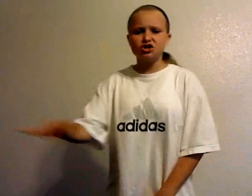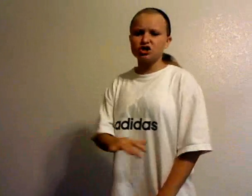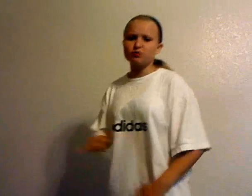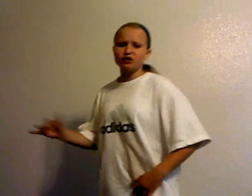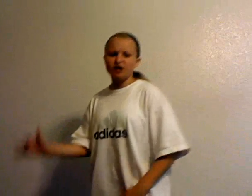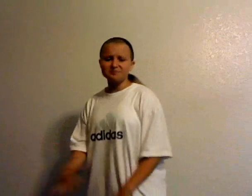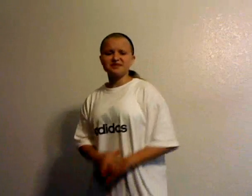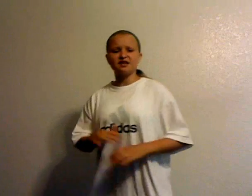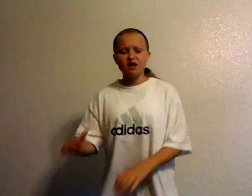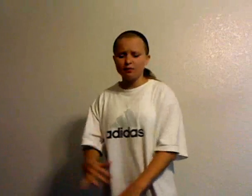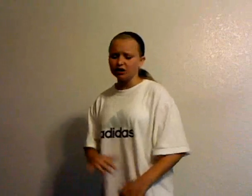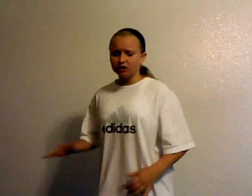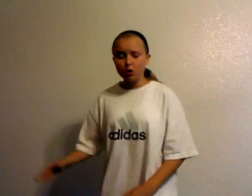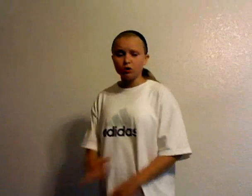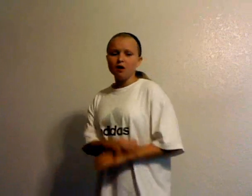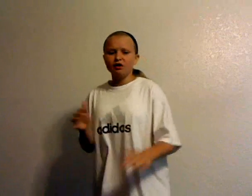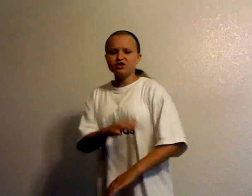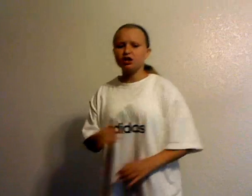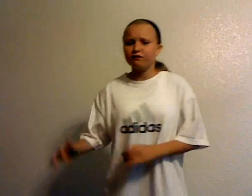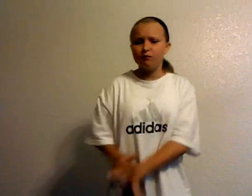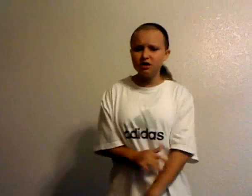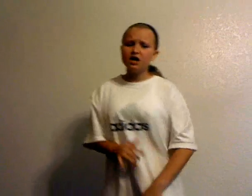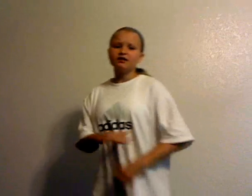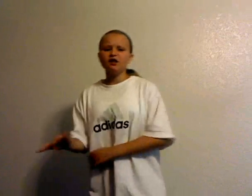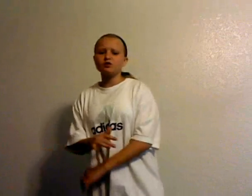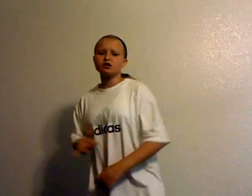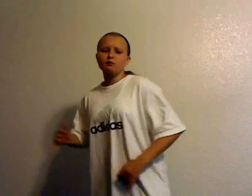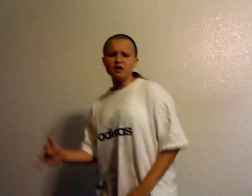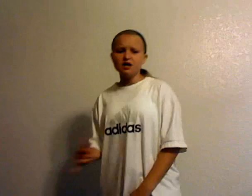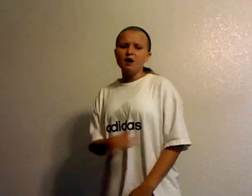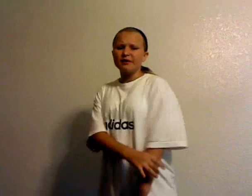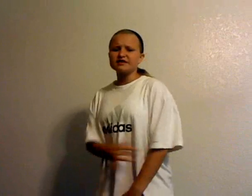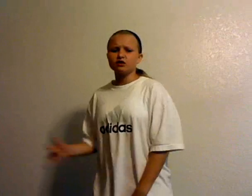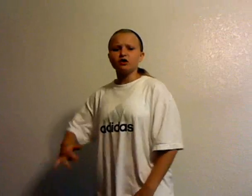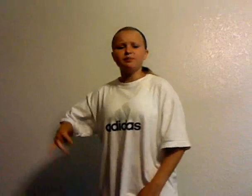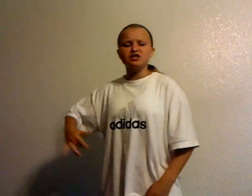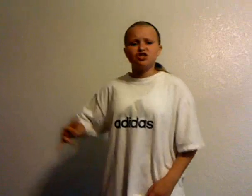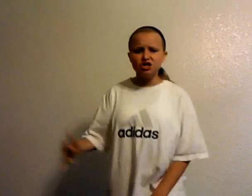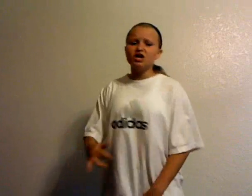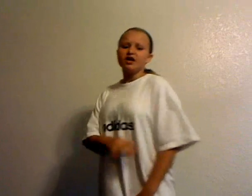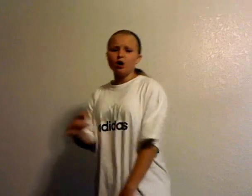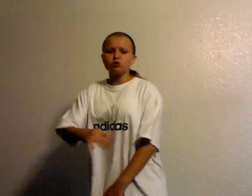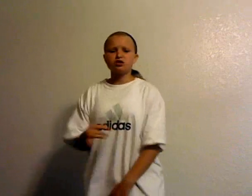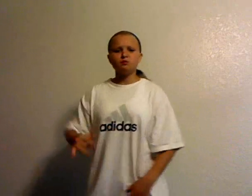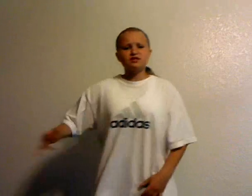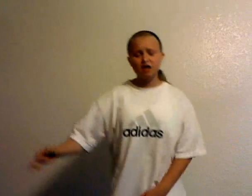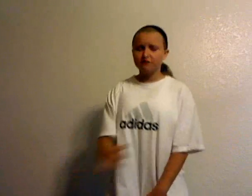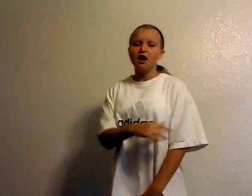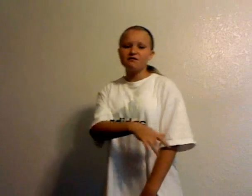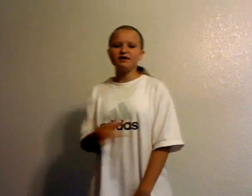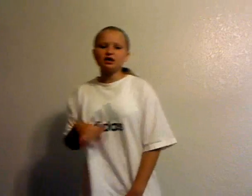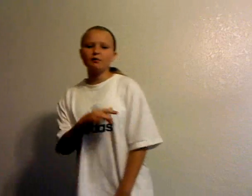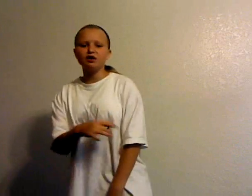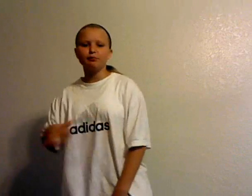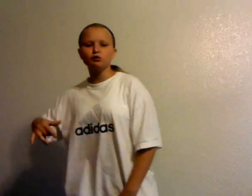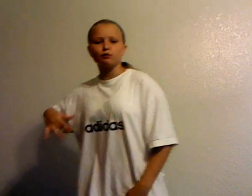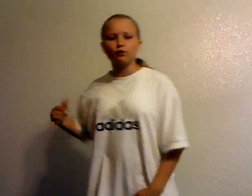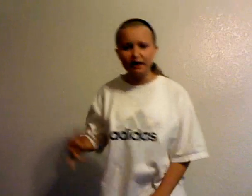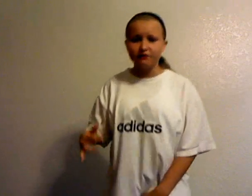see a drag to the big cops, they come and go. But it's okay for me, they never scare me, because I know the biggest shit. You always keep it safe, I feel like I'm in the bulletproof cave.